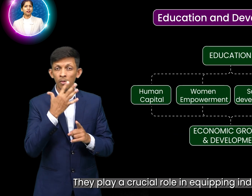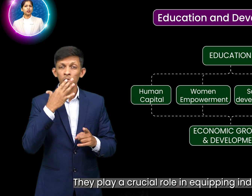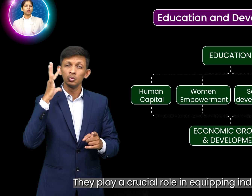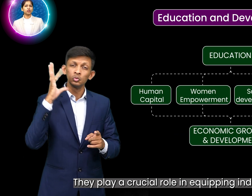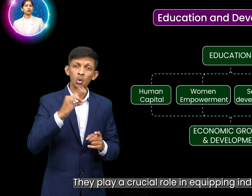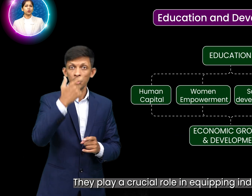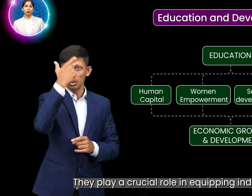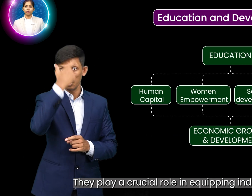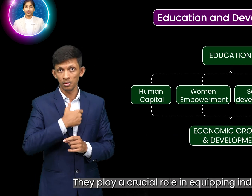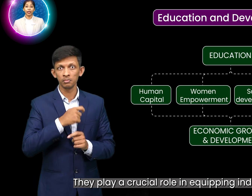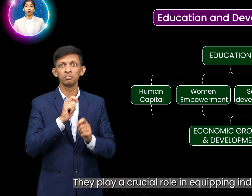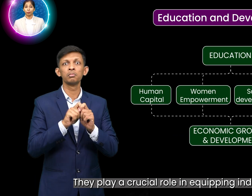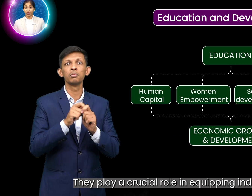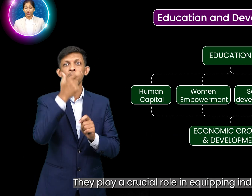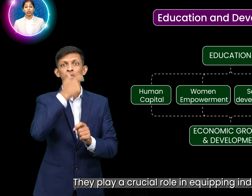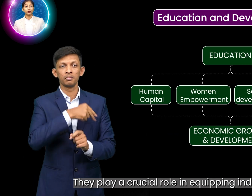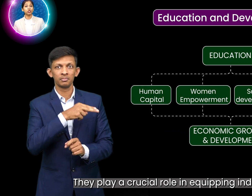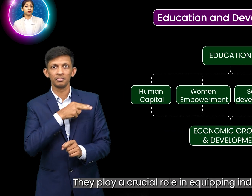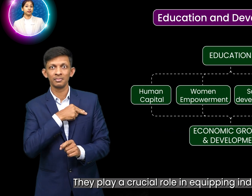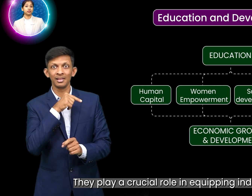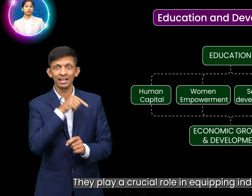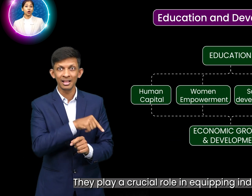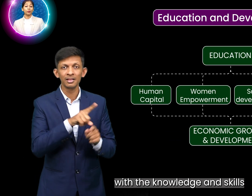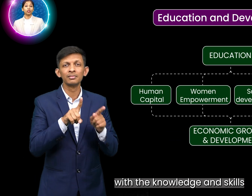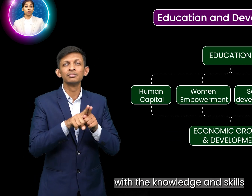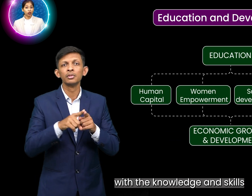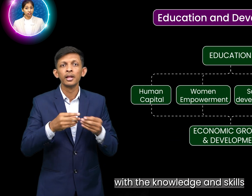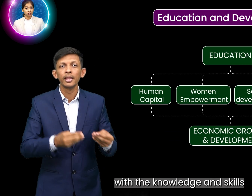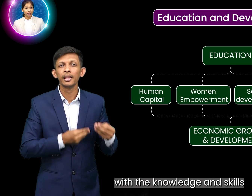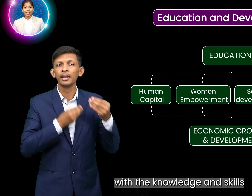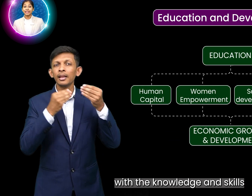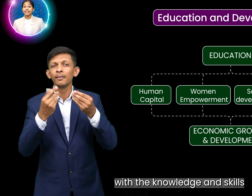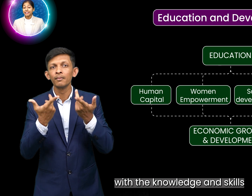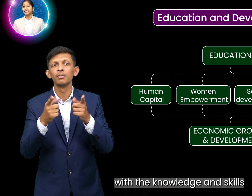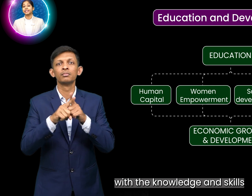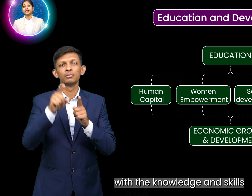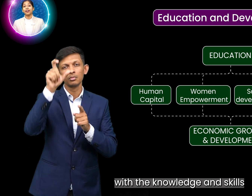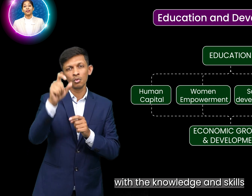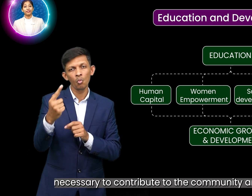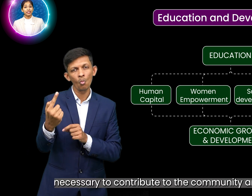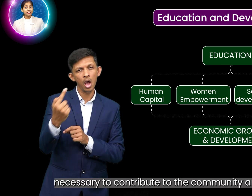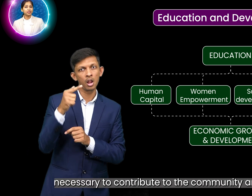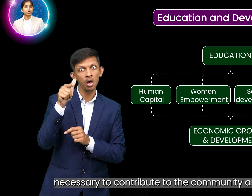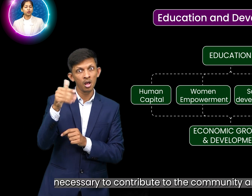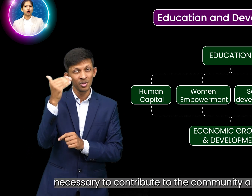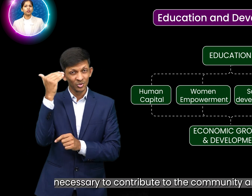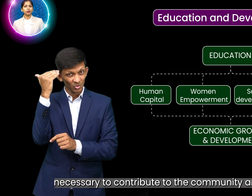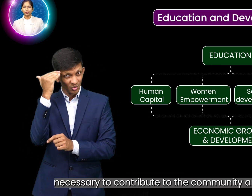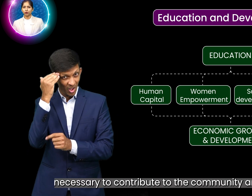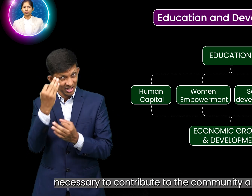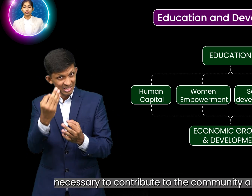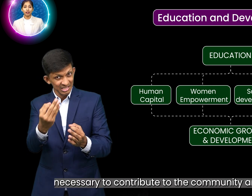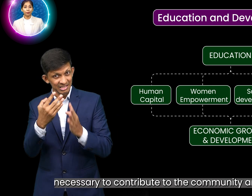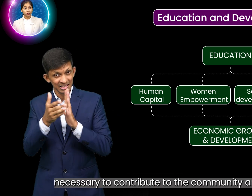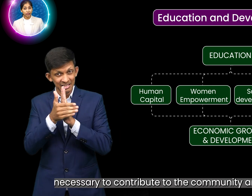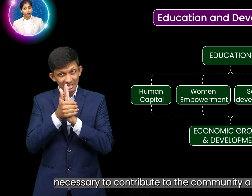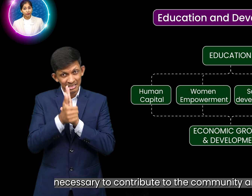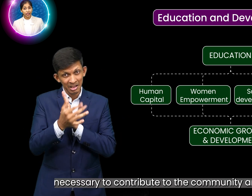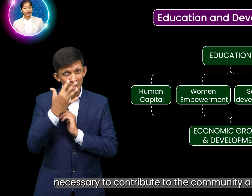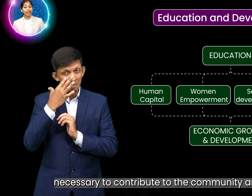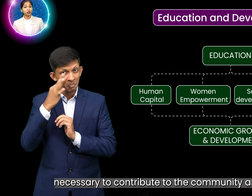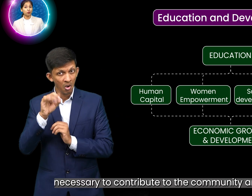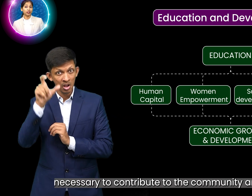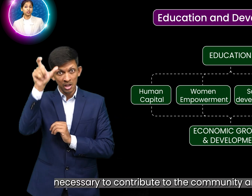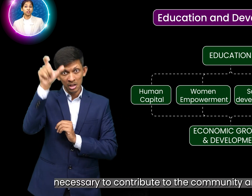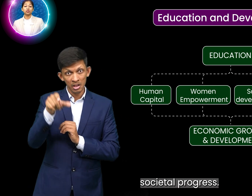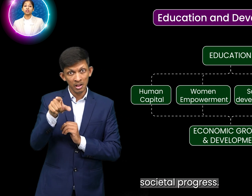They play a crucial role in equipping individuals with the knowledge and skills necessary to contribute to the community